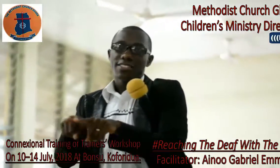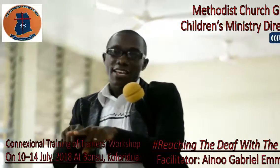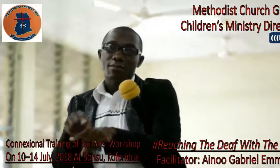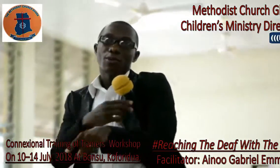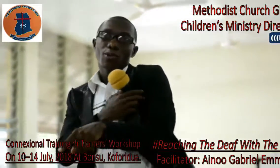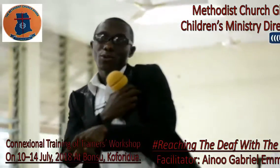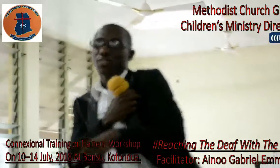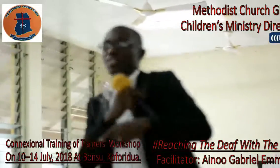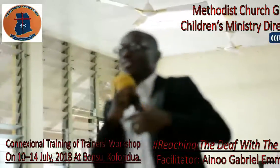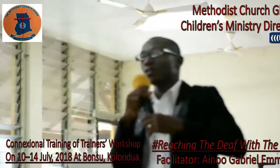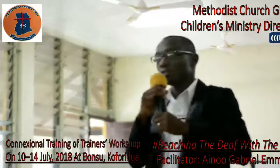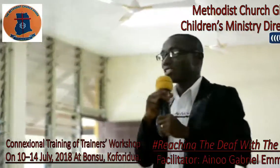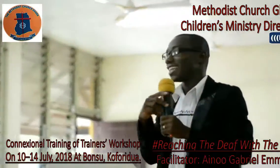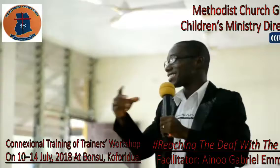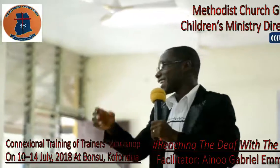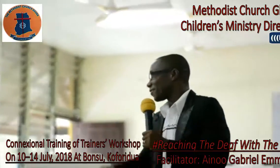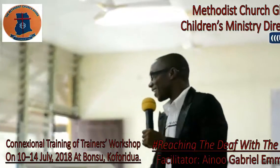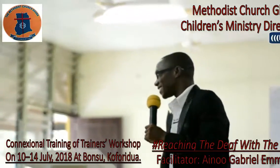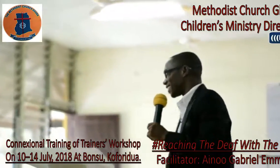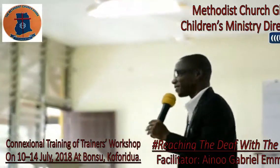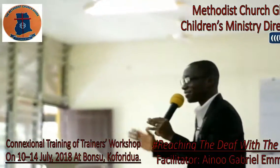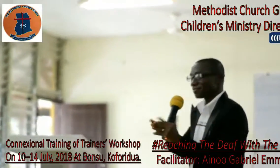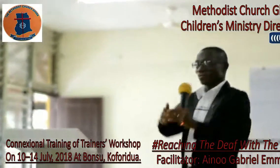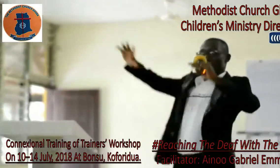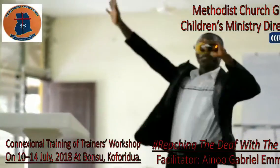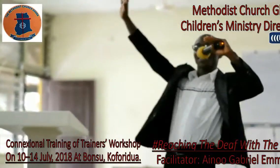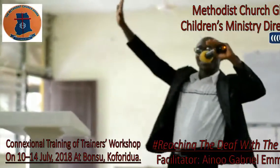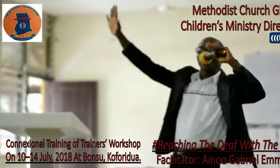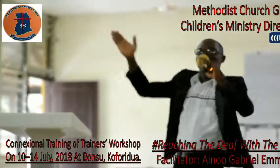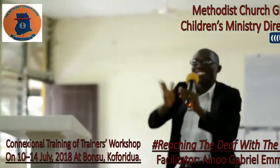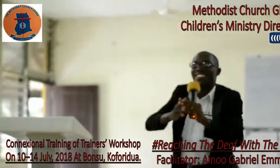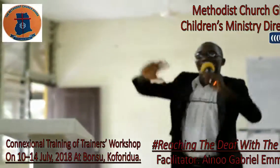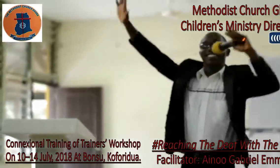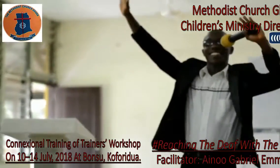Girl, see. Good. Let's clap for ourselves.